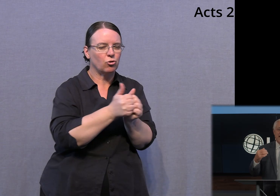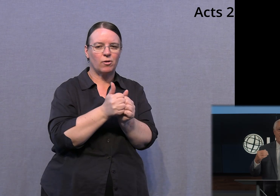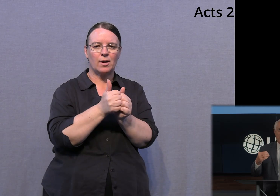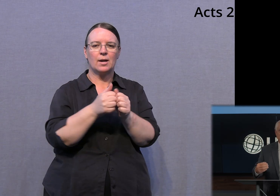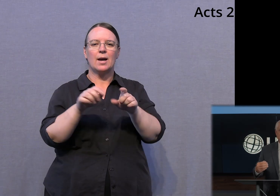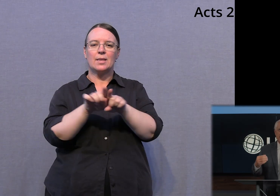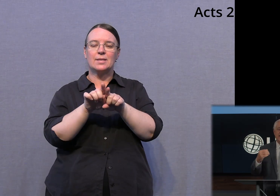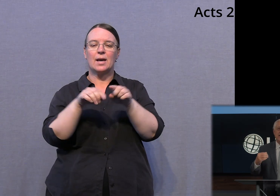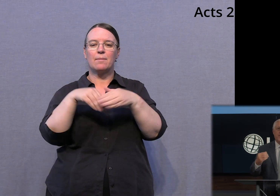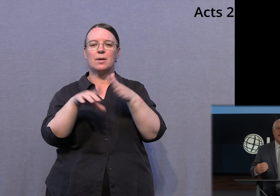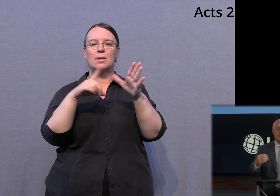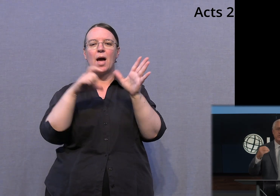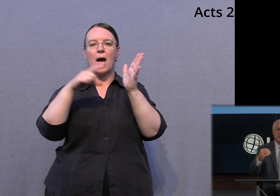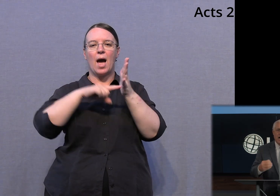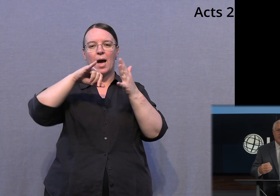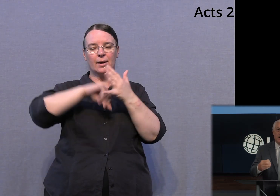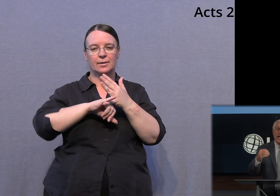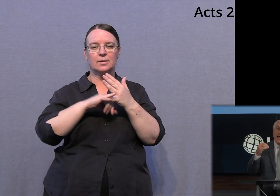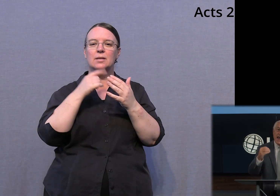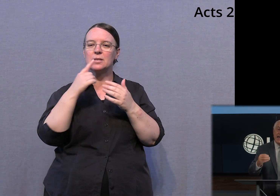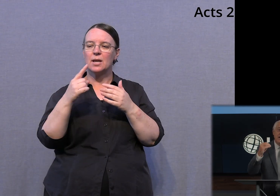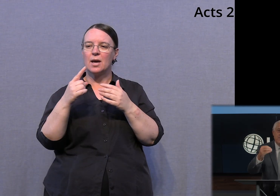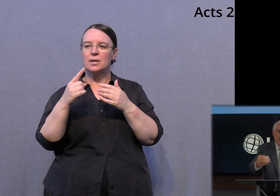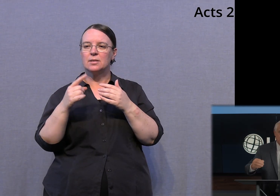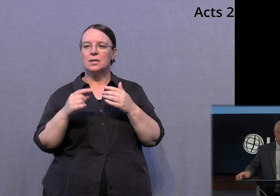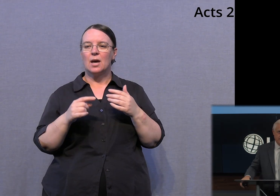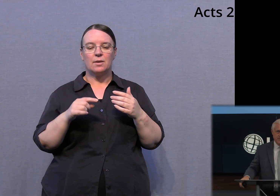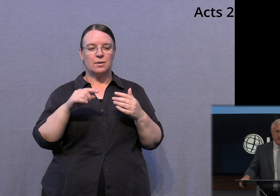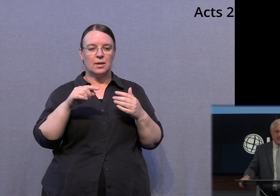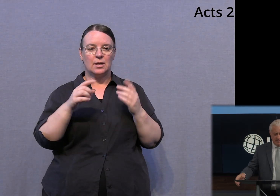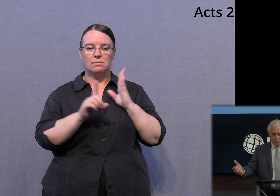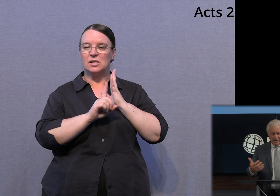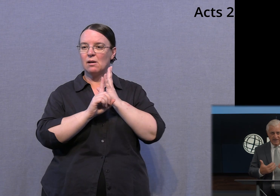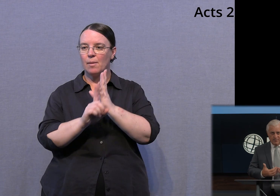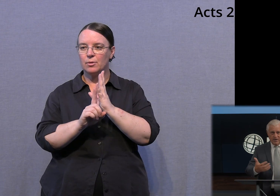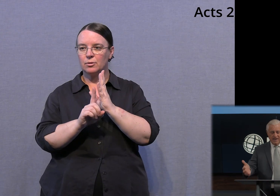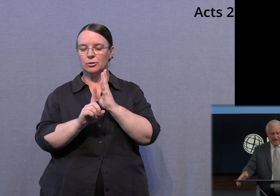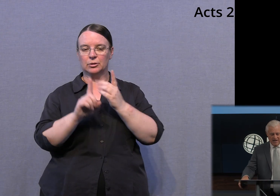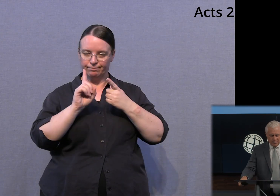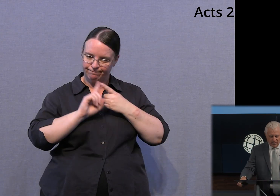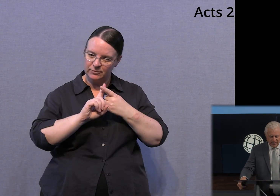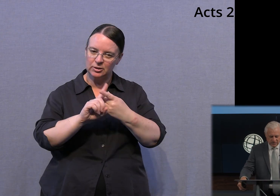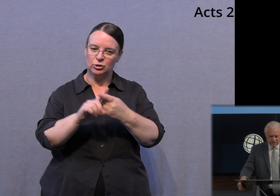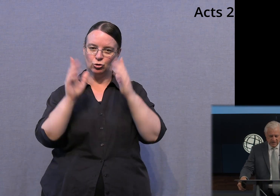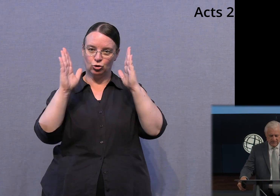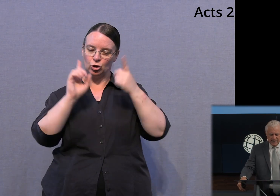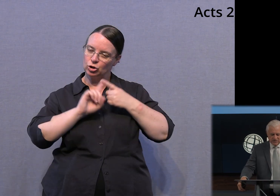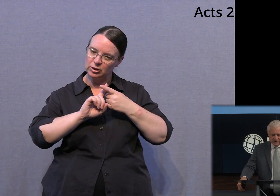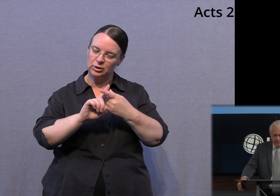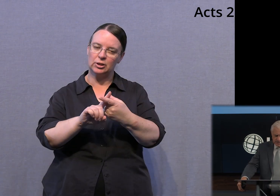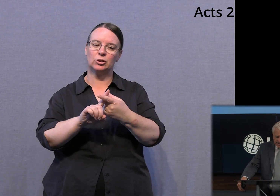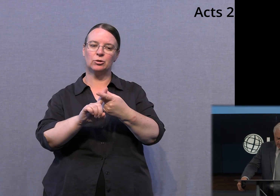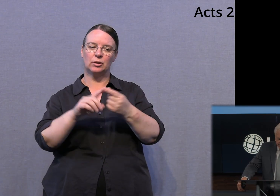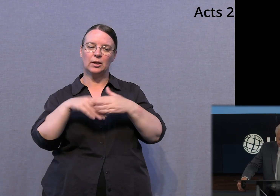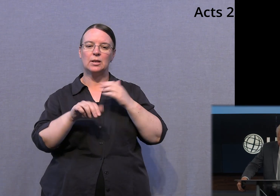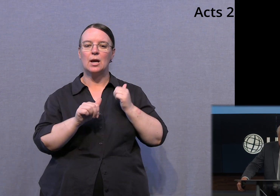continued steadfastly in the apostles' doctrine and fellowship, breaking of bread and in prayers. They